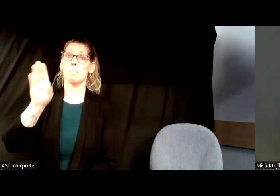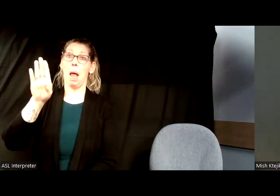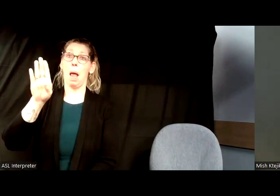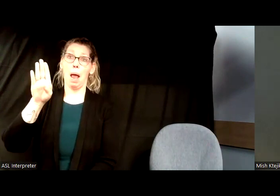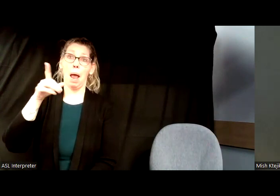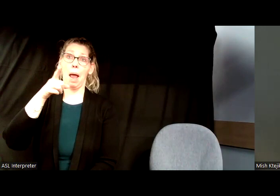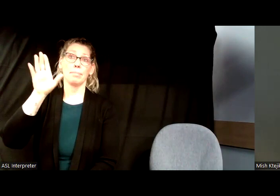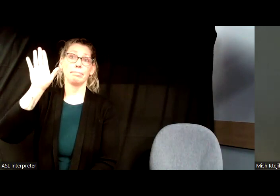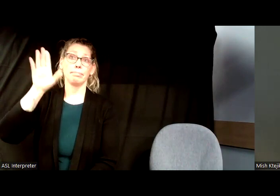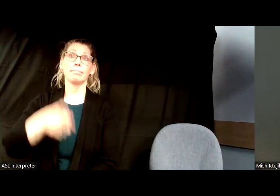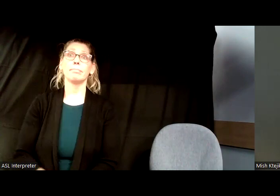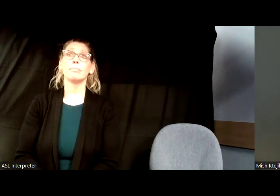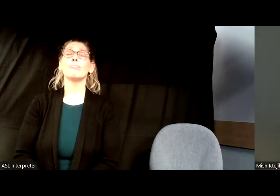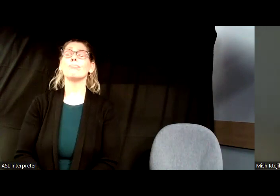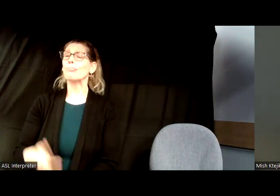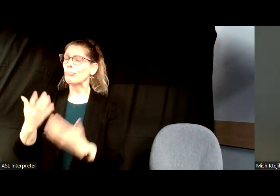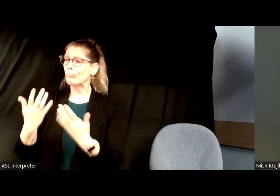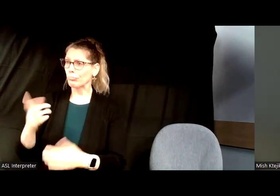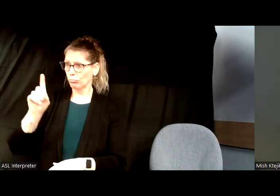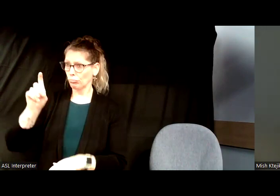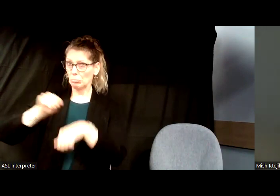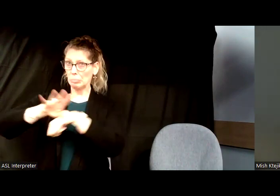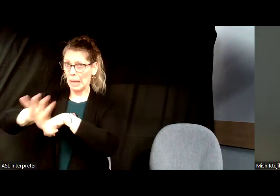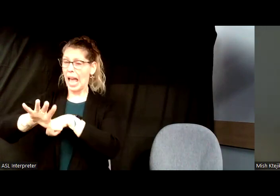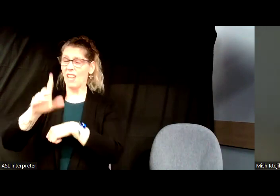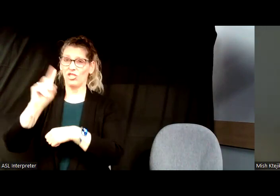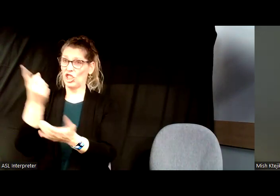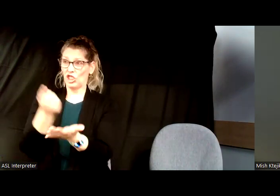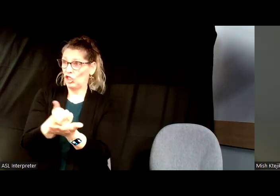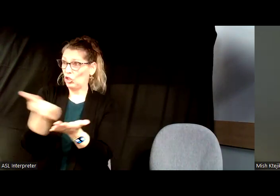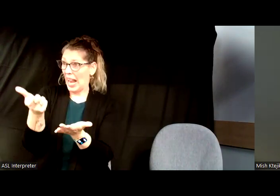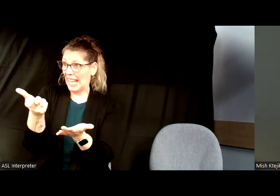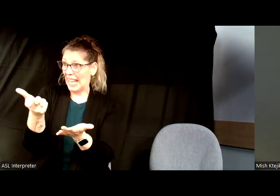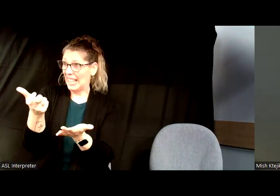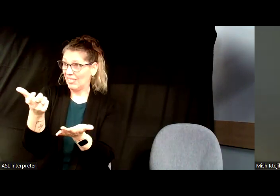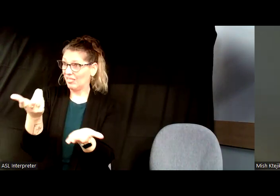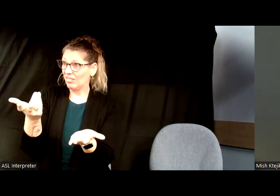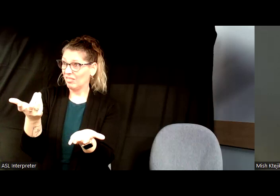Mr. Jack, yes, ma'am. So is there any impact if we just strike that and take it out?